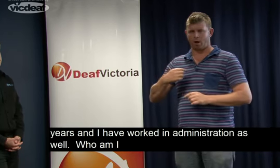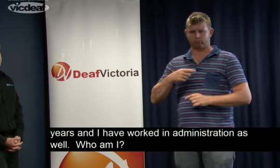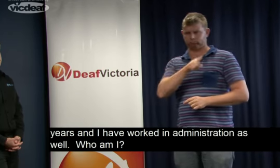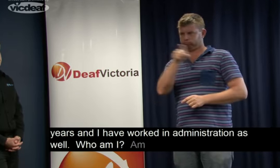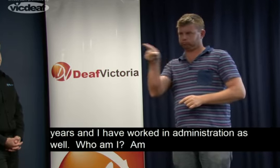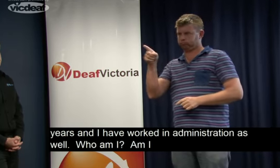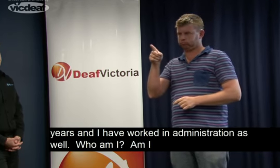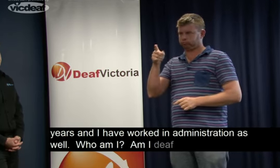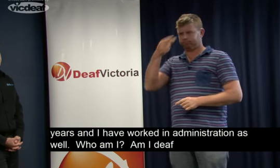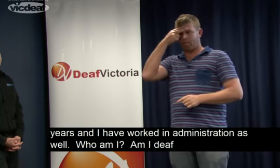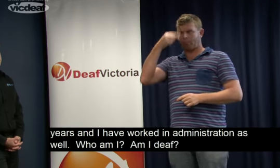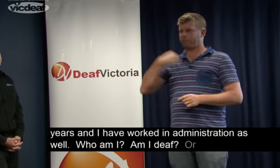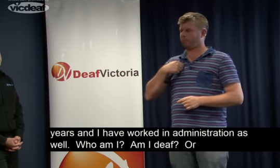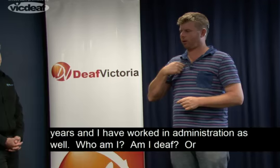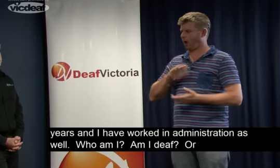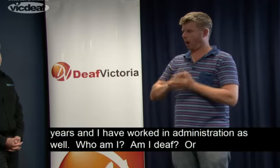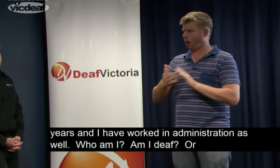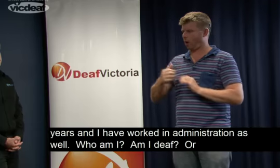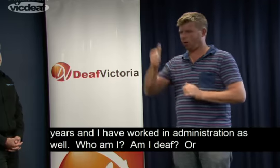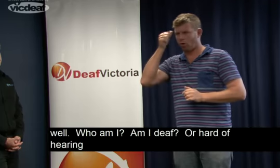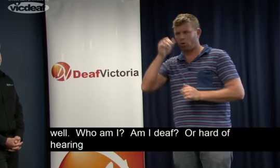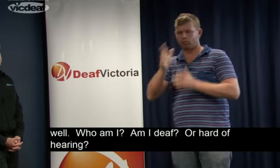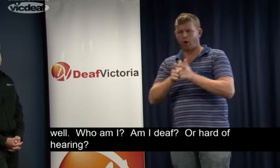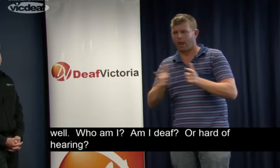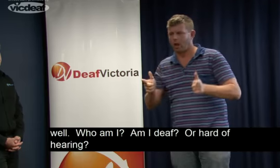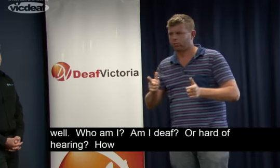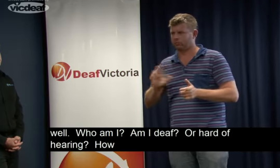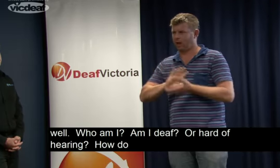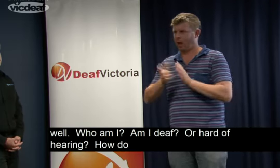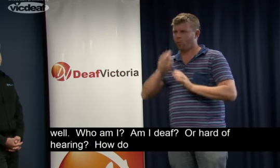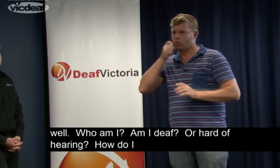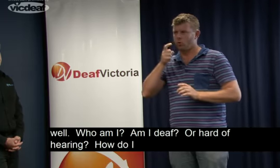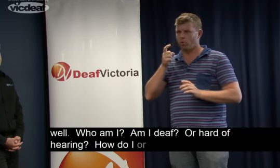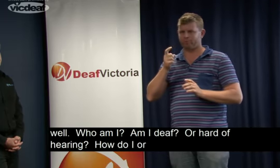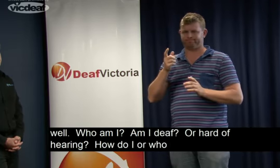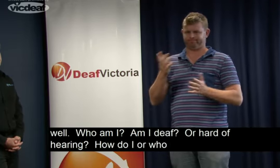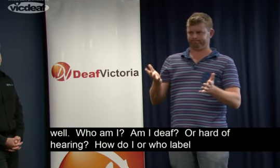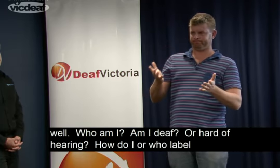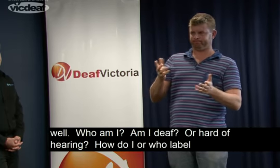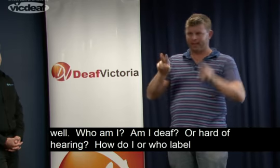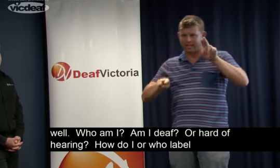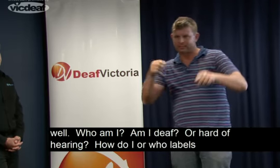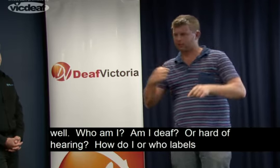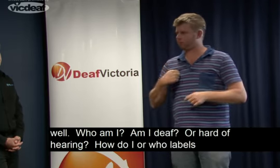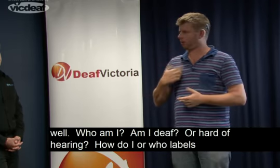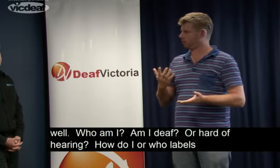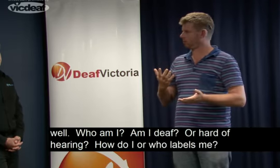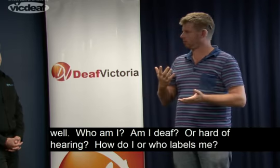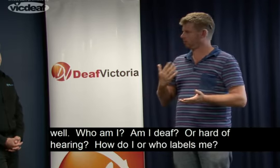hearing? How do I, or who labels me? Who knows my proficiency? Who